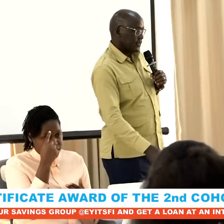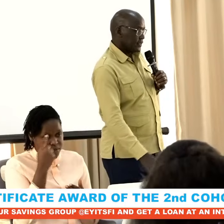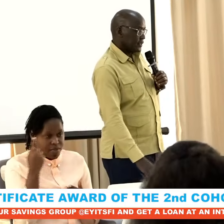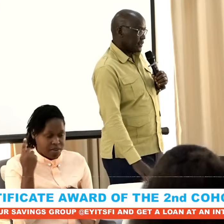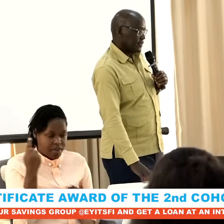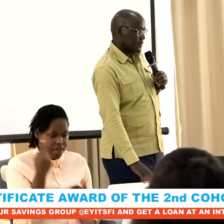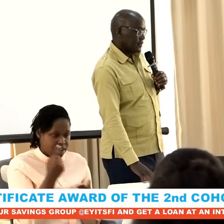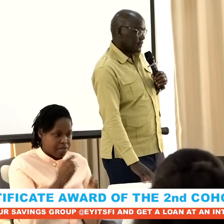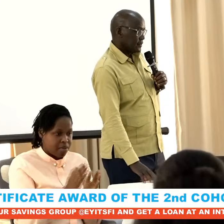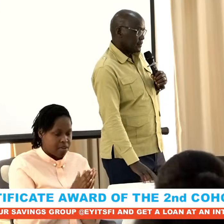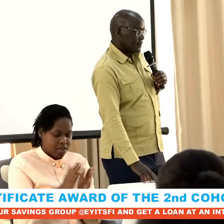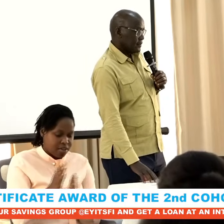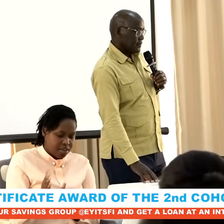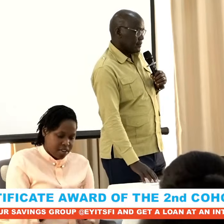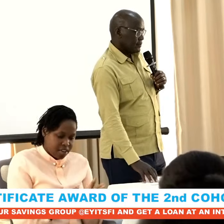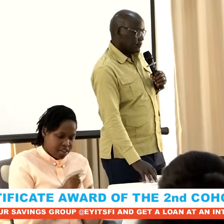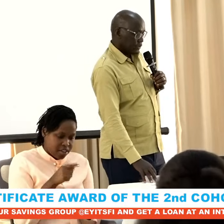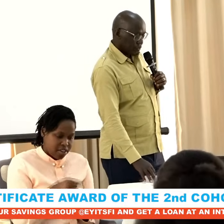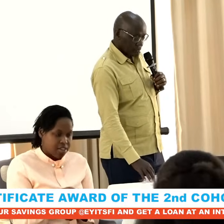organizing this,